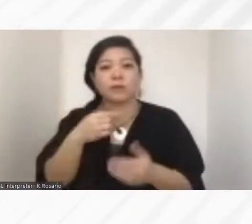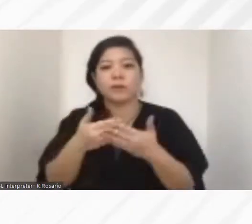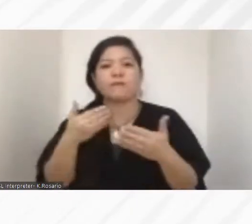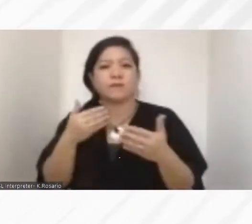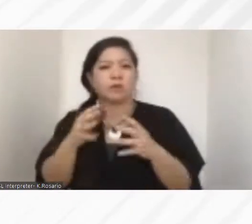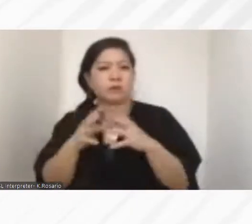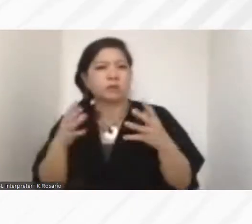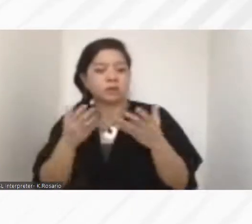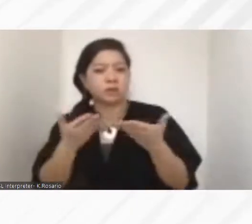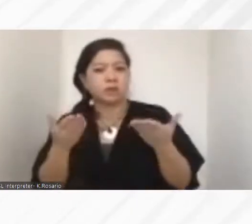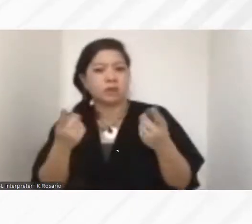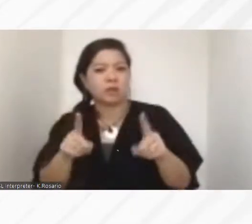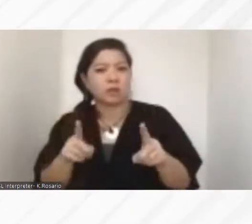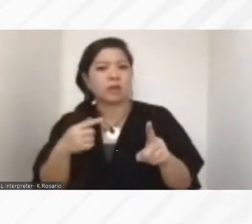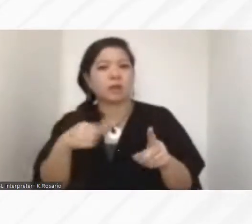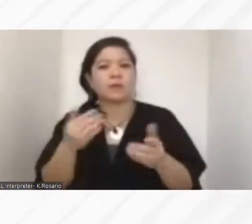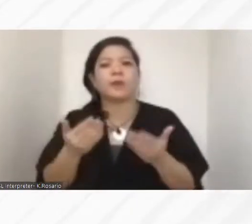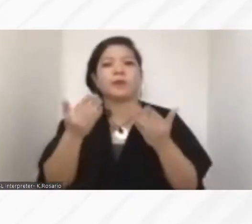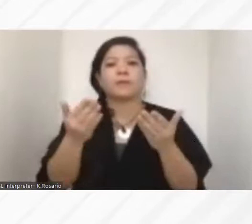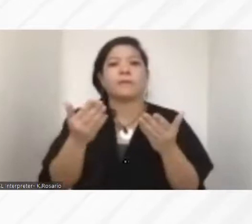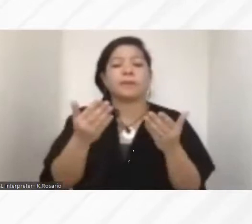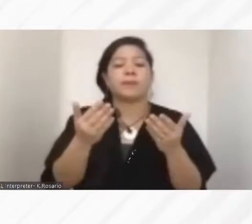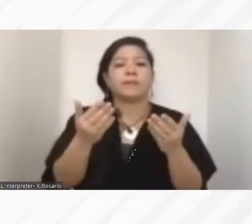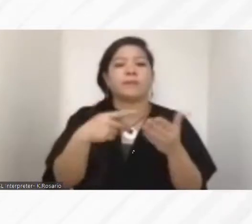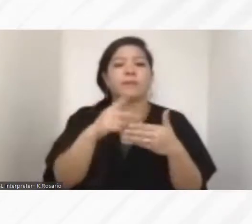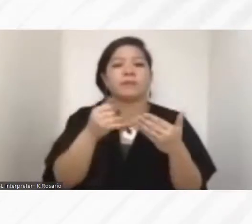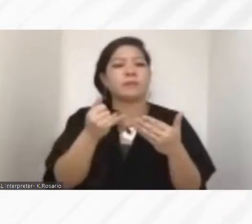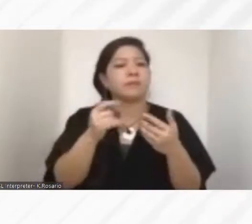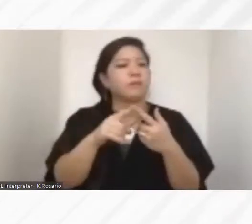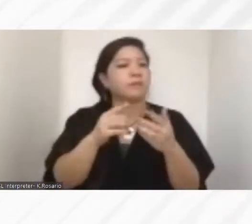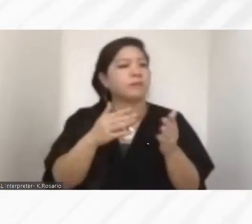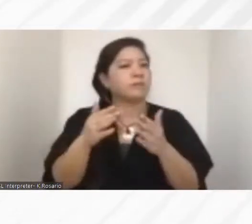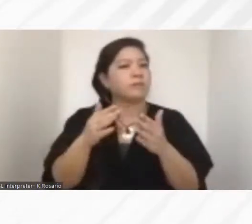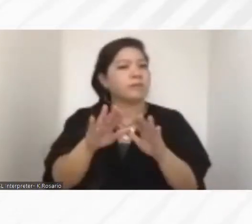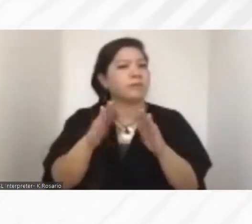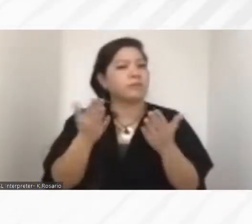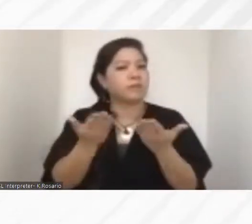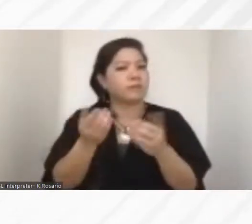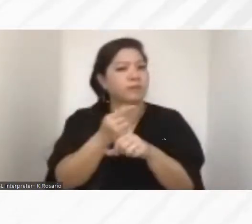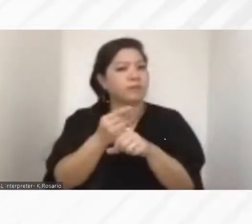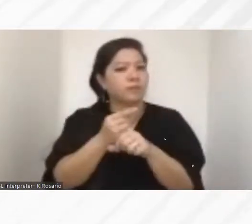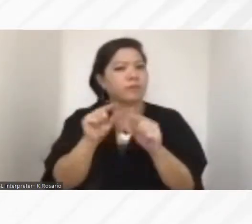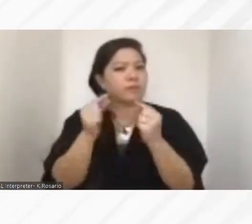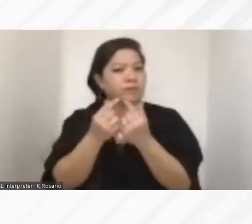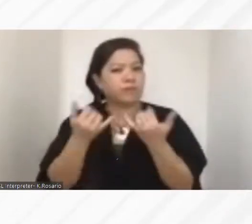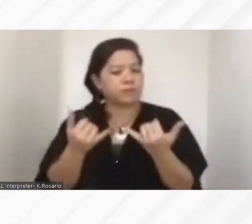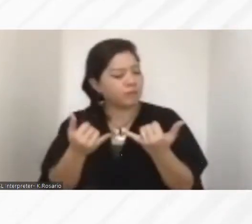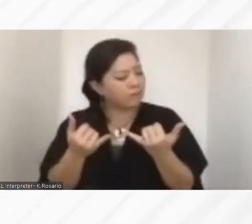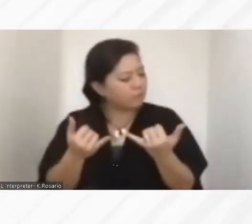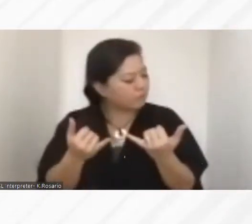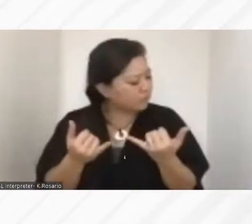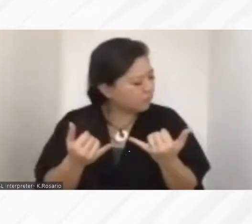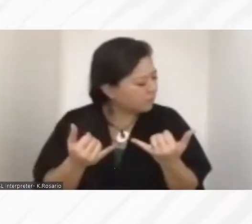multi-vested group who presented a pilot project to prepare for the reopening of Guam. The group is comprised of the University of